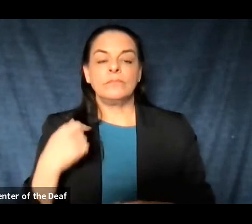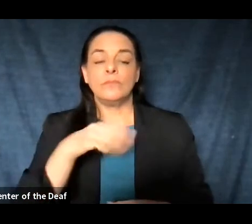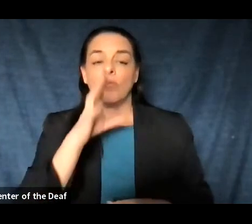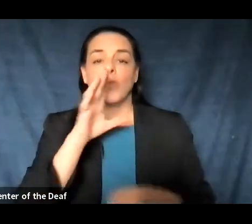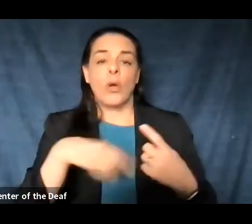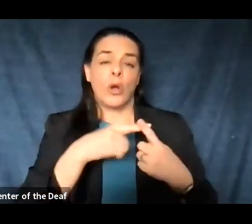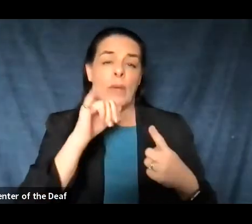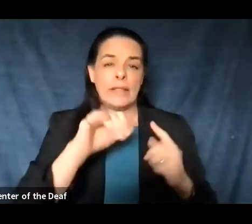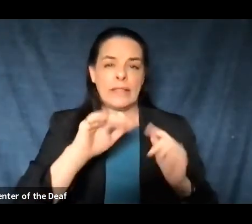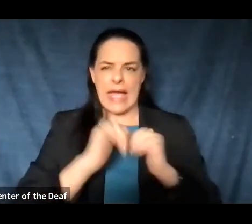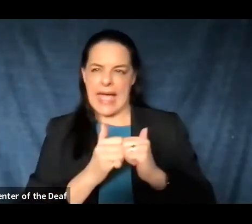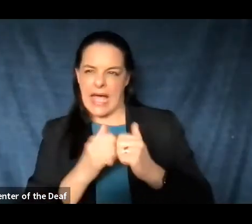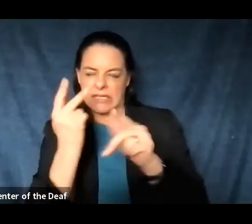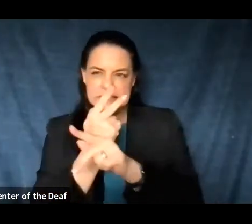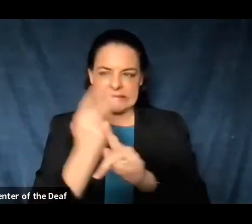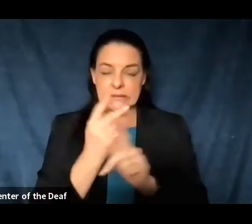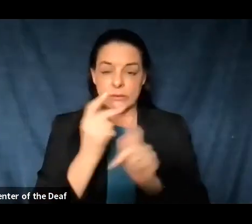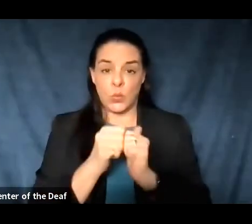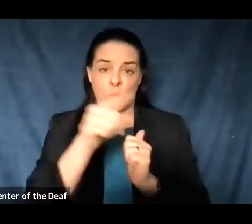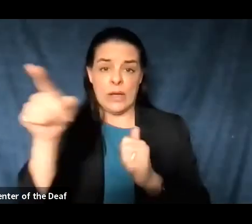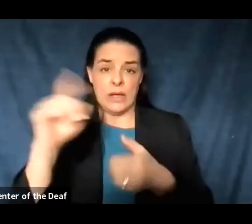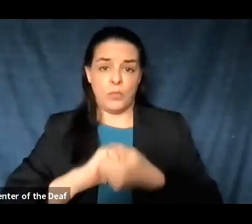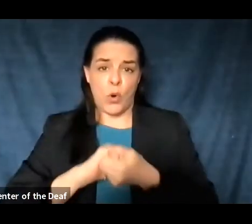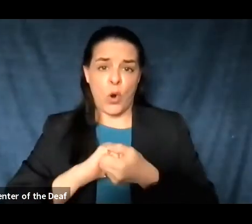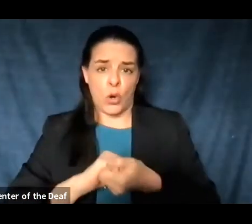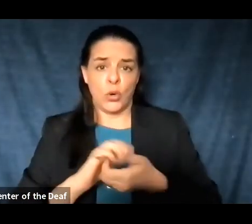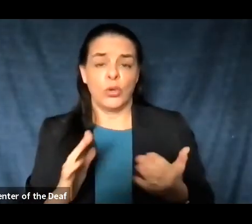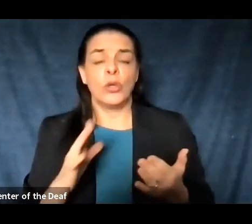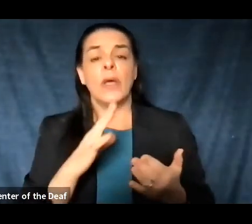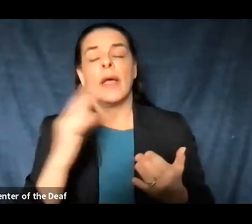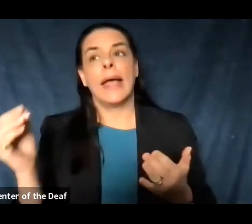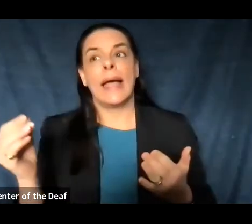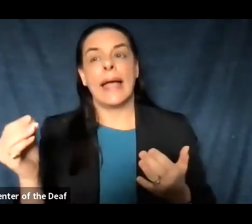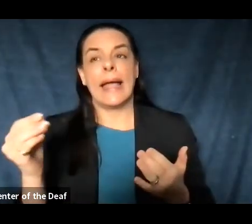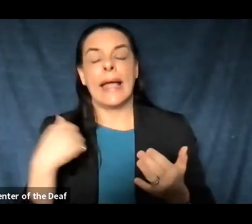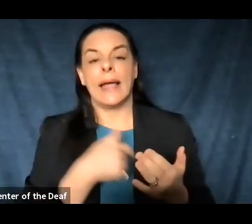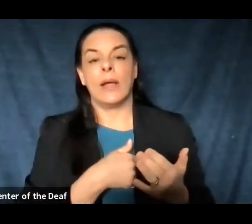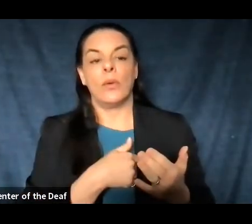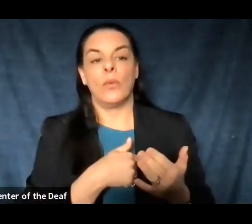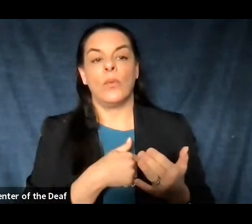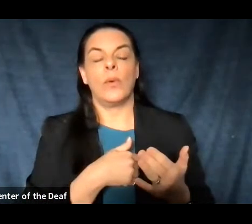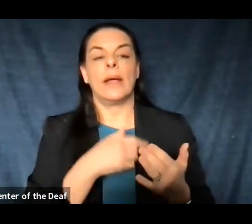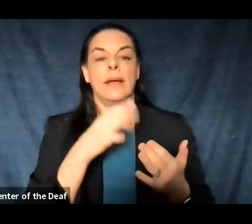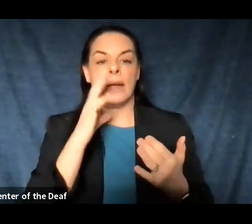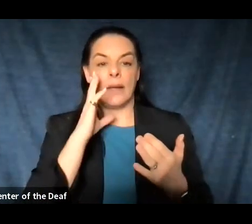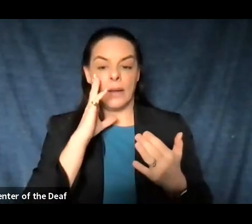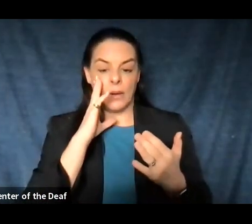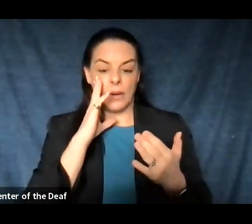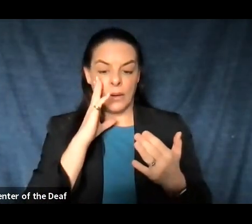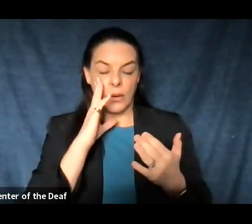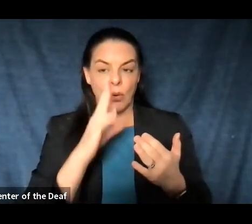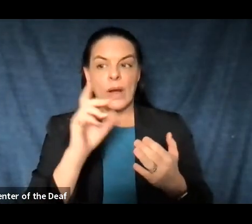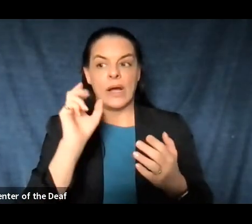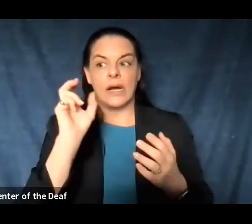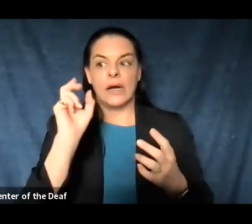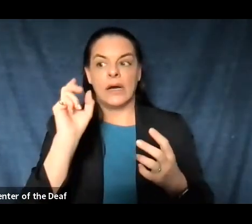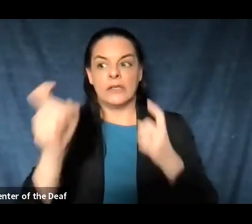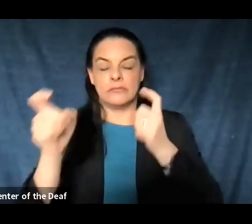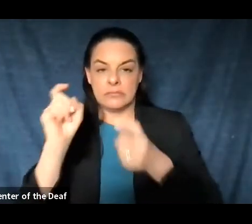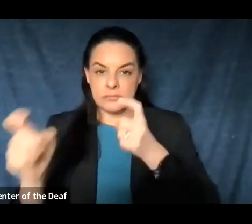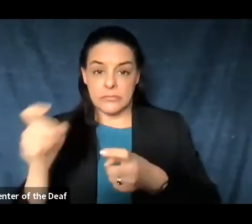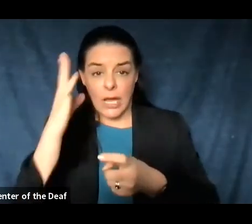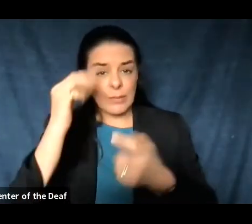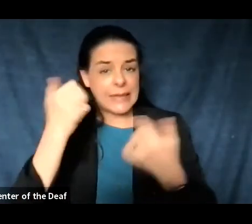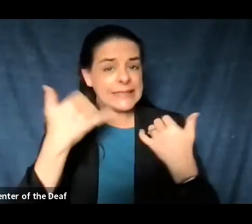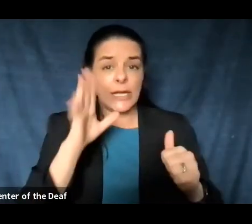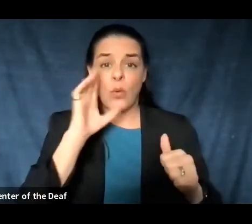look, and we will be designating vaccine because we'll still have to be vaccinating the 70 and